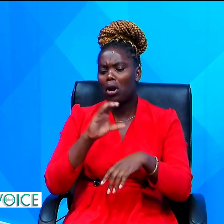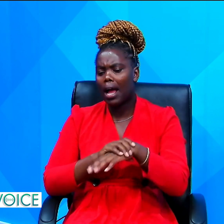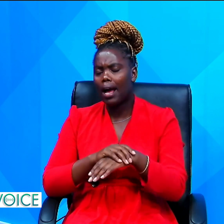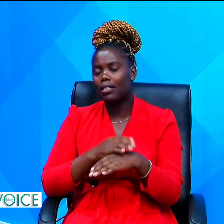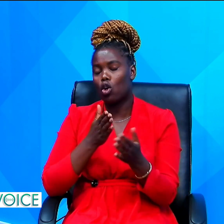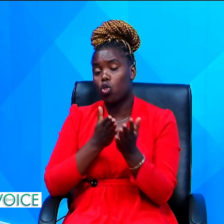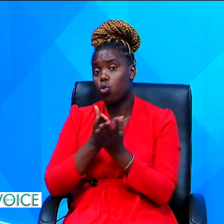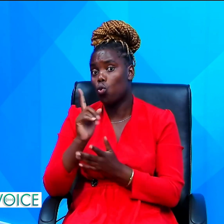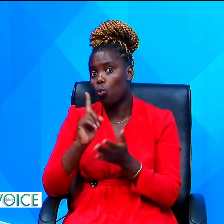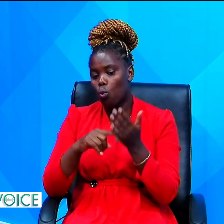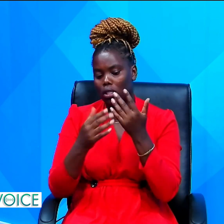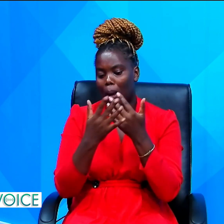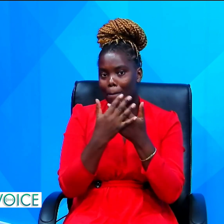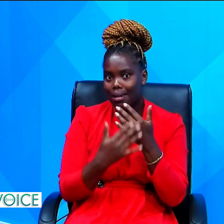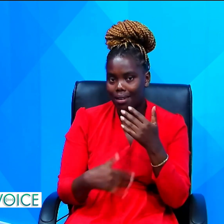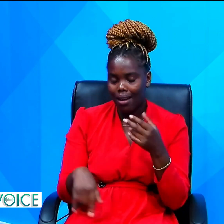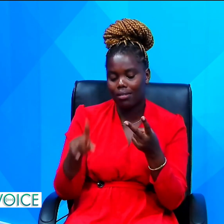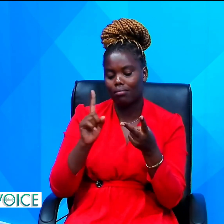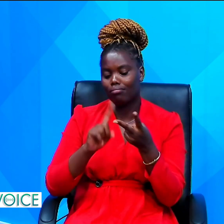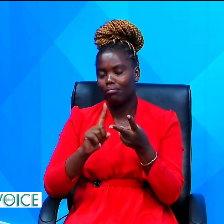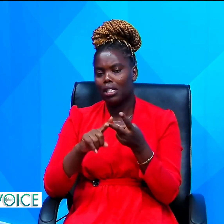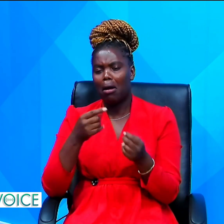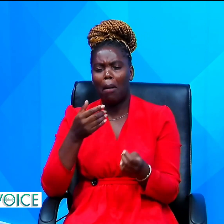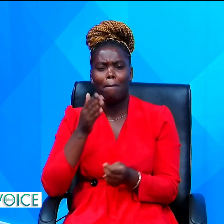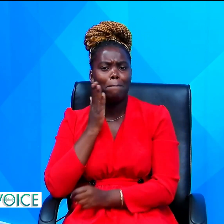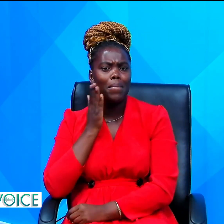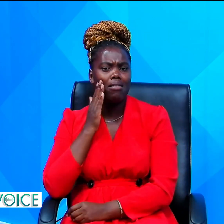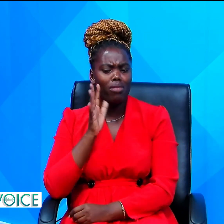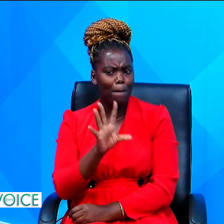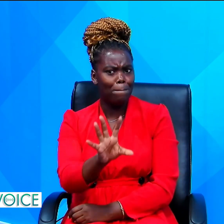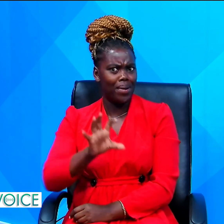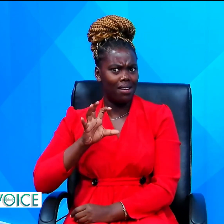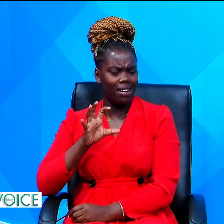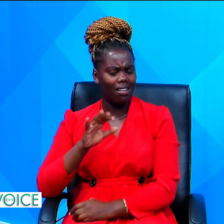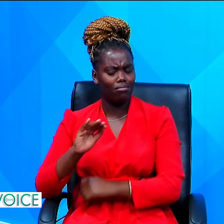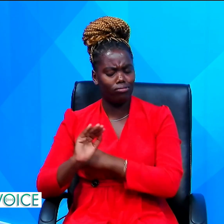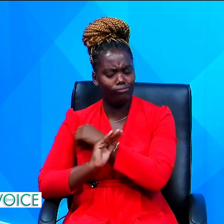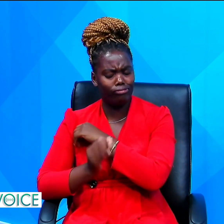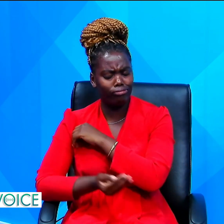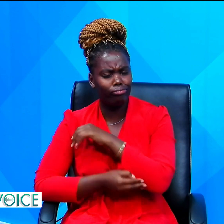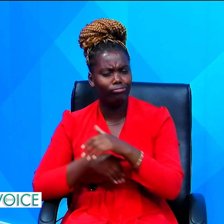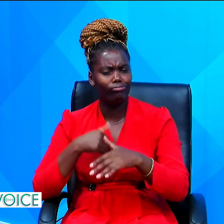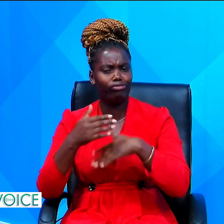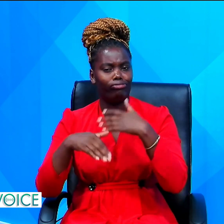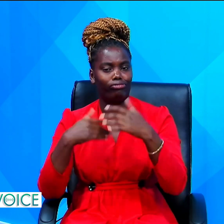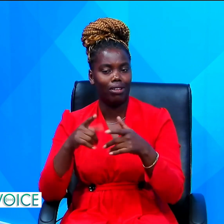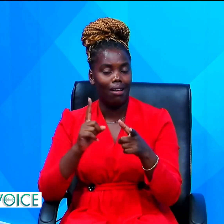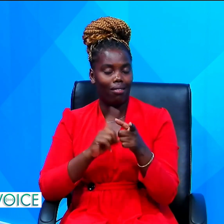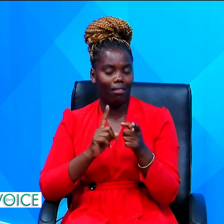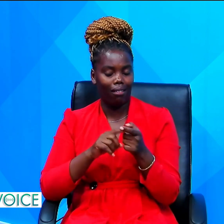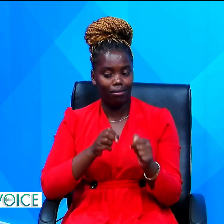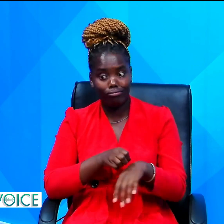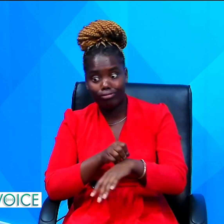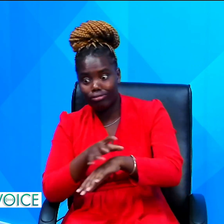get it through blood or mother to infant spread.